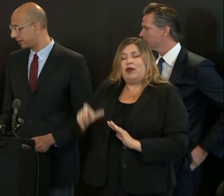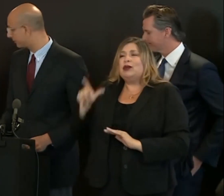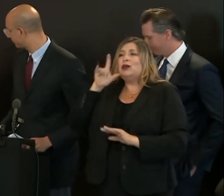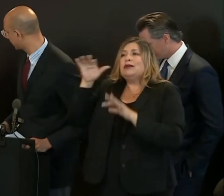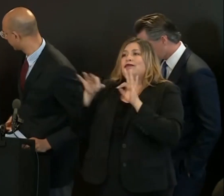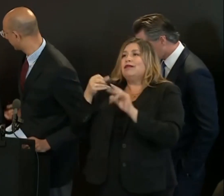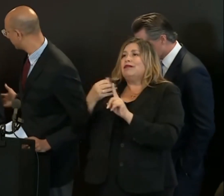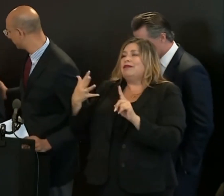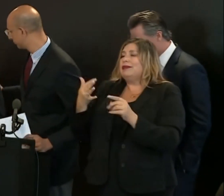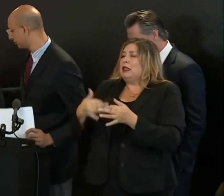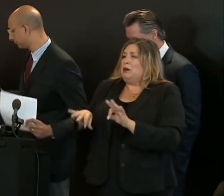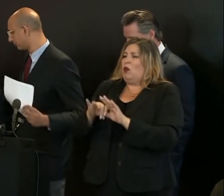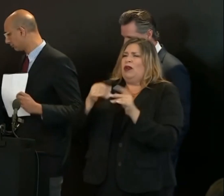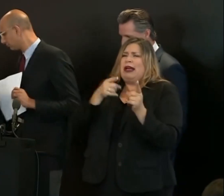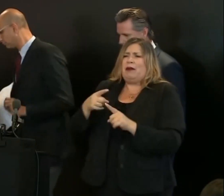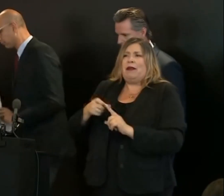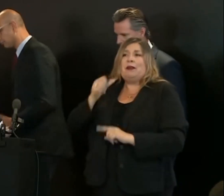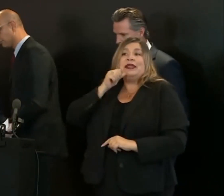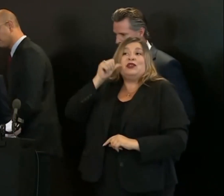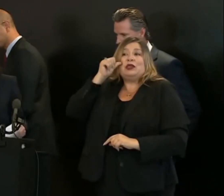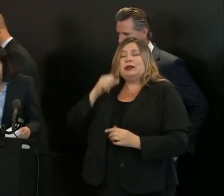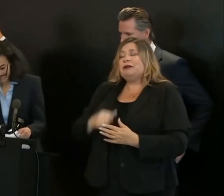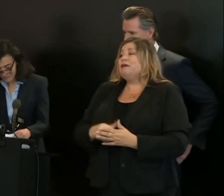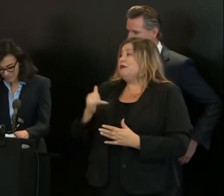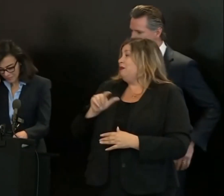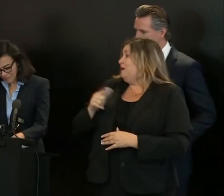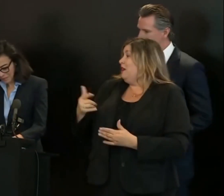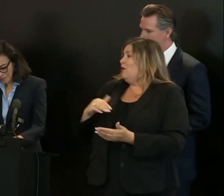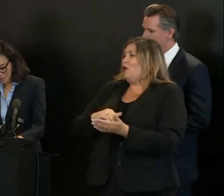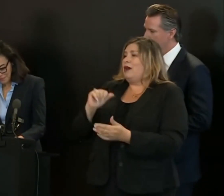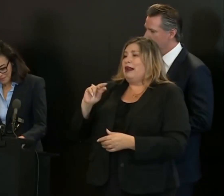from yesterday. Dr. Angel? Thank you.